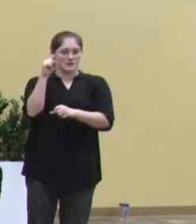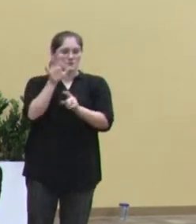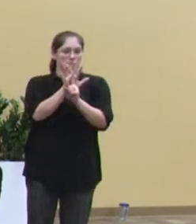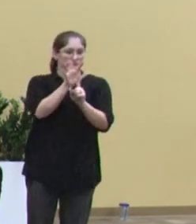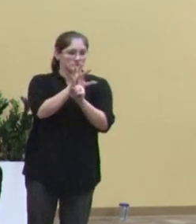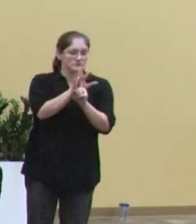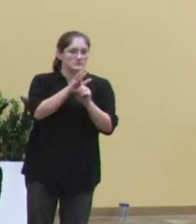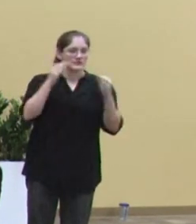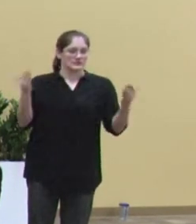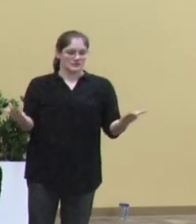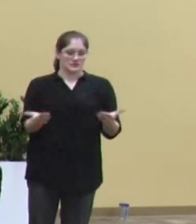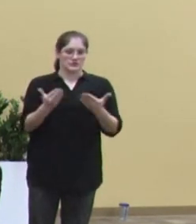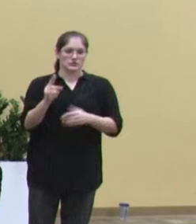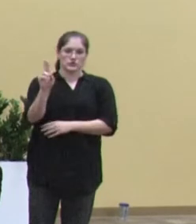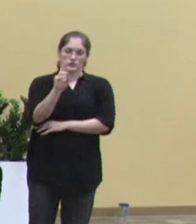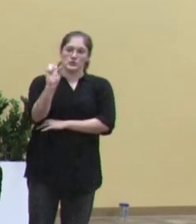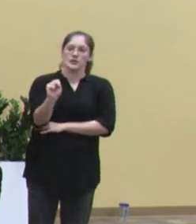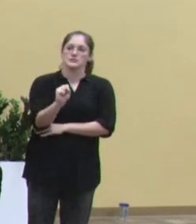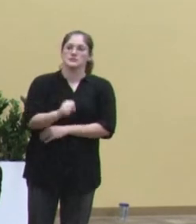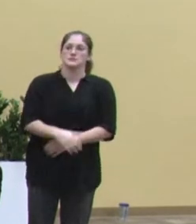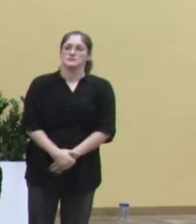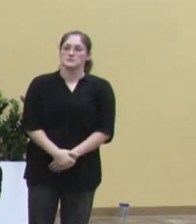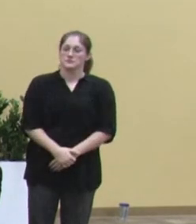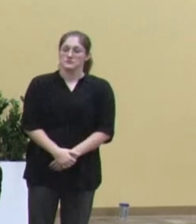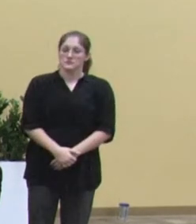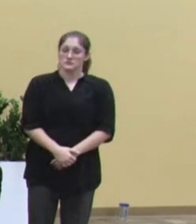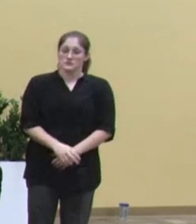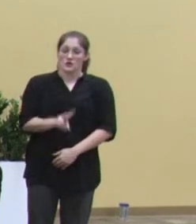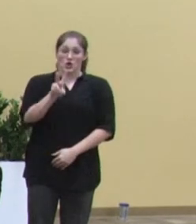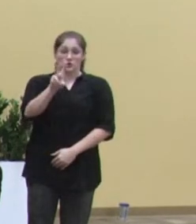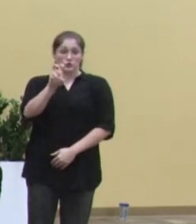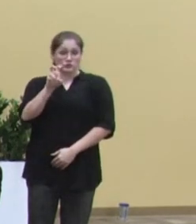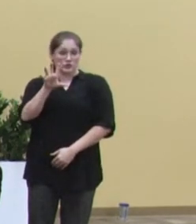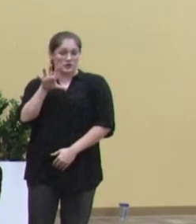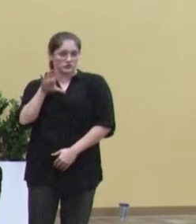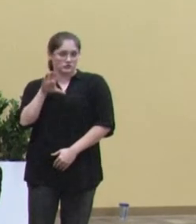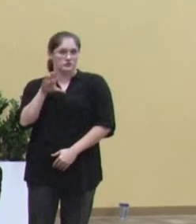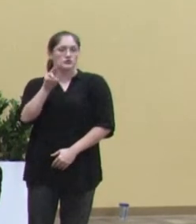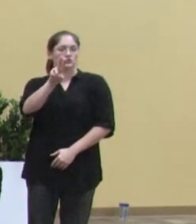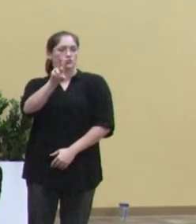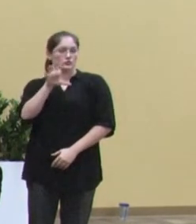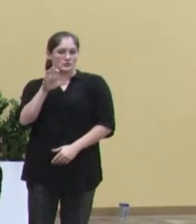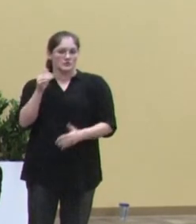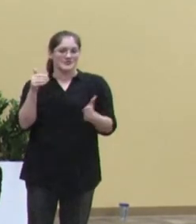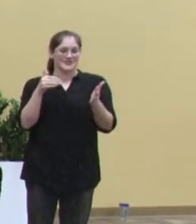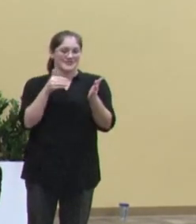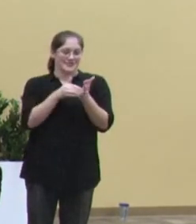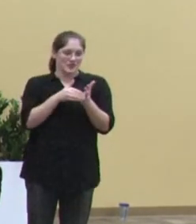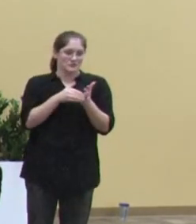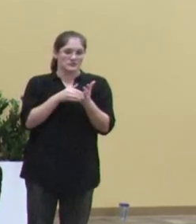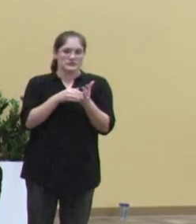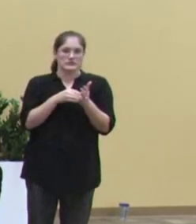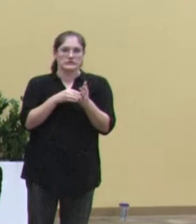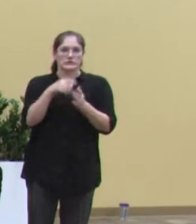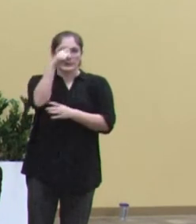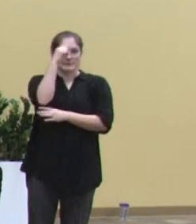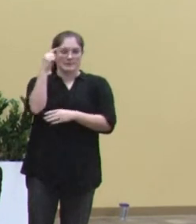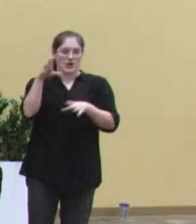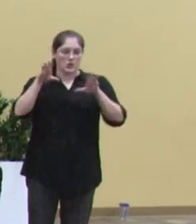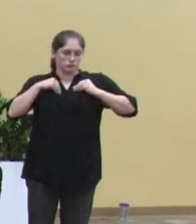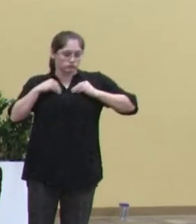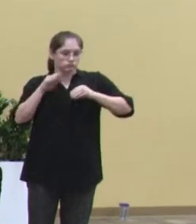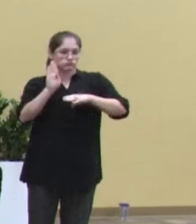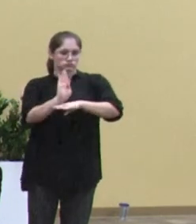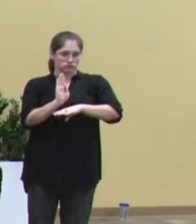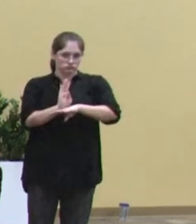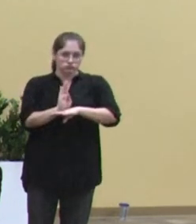You've heard Chris talk about the 200,000 plus black-owned businesses in the state. And with a little known factoid about